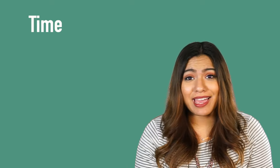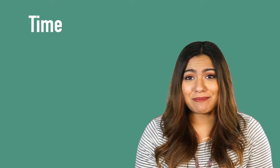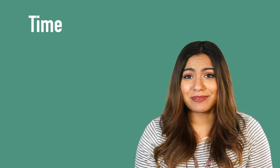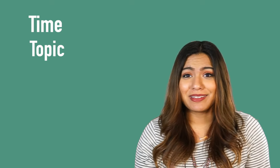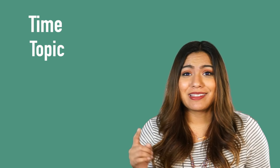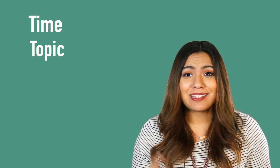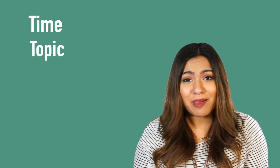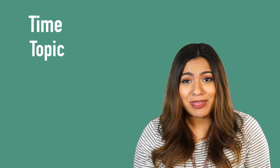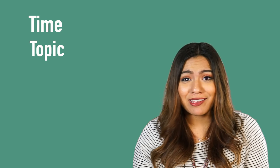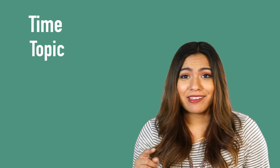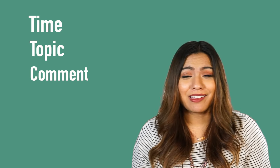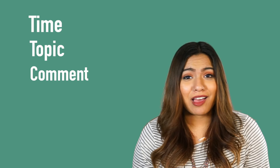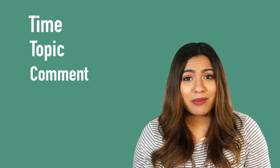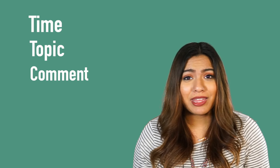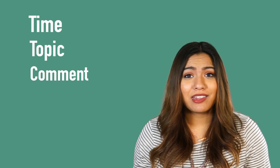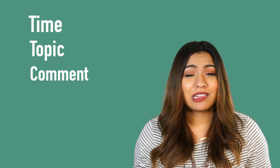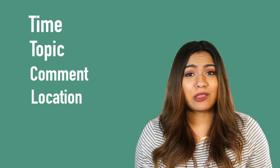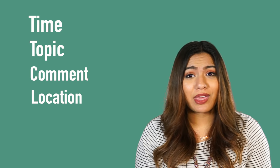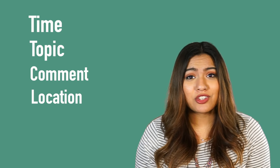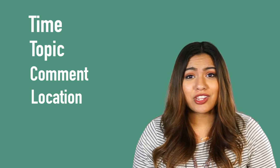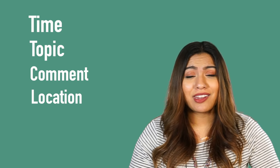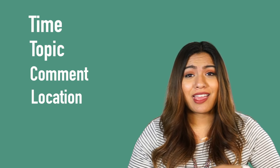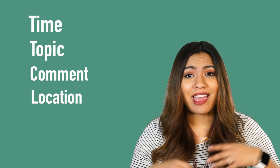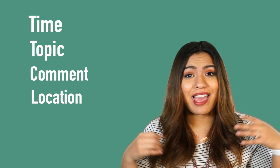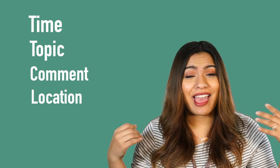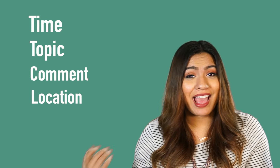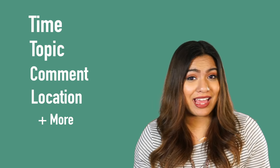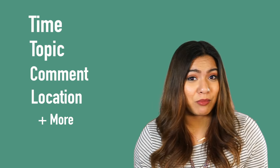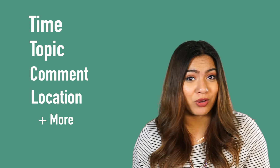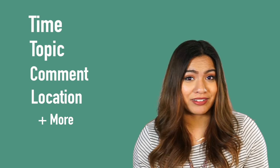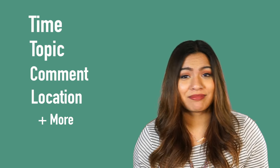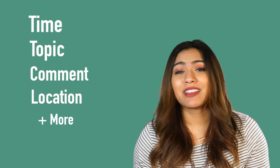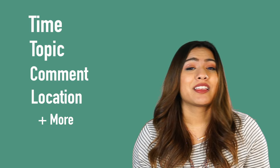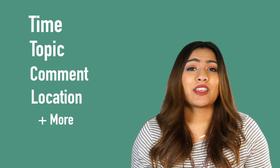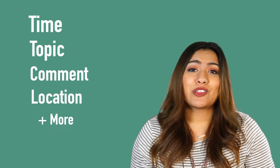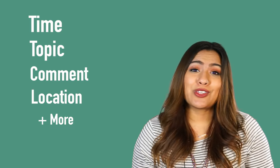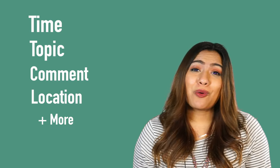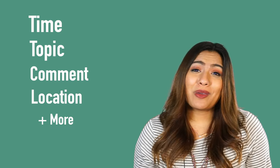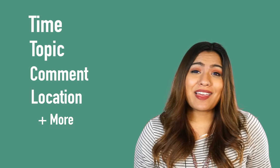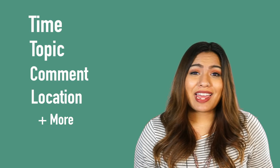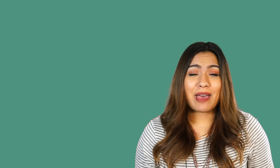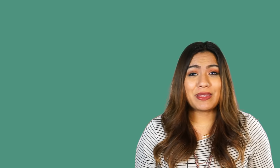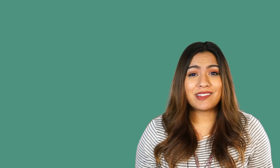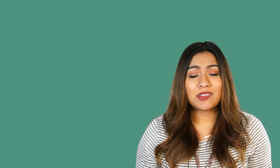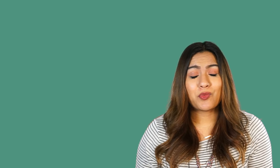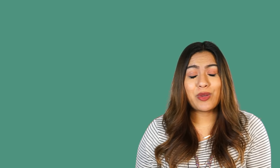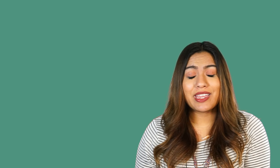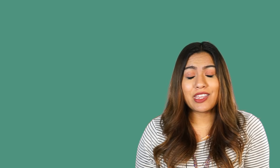time, topic, comment, location, and more. So when that happens, we